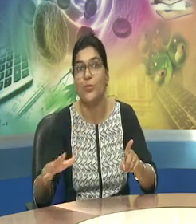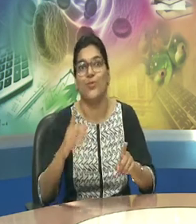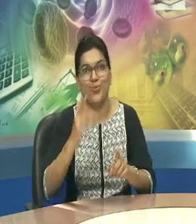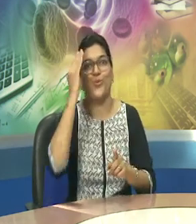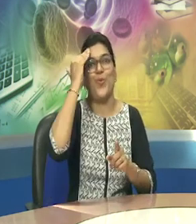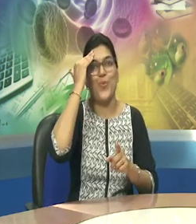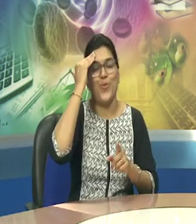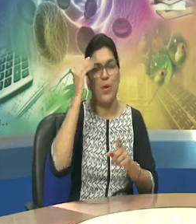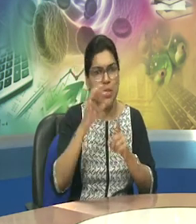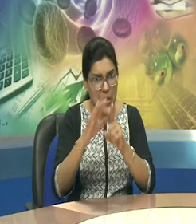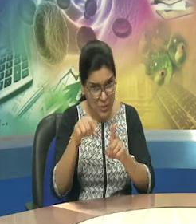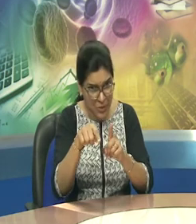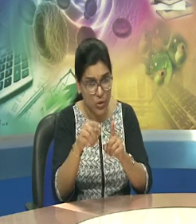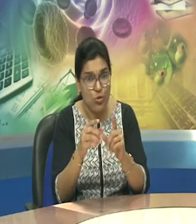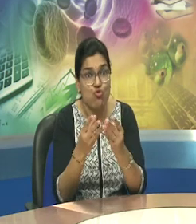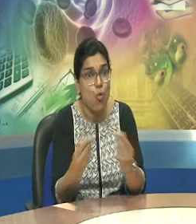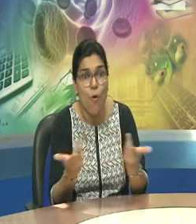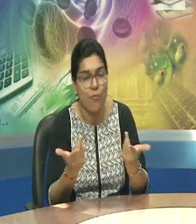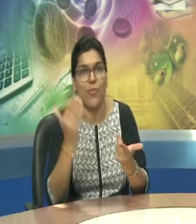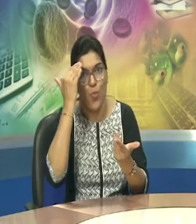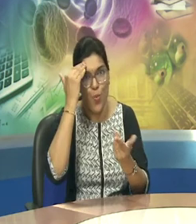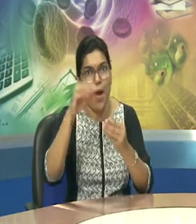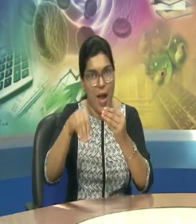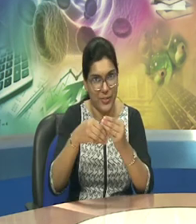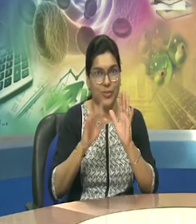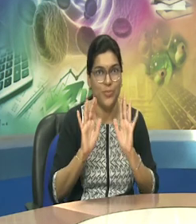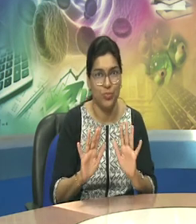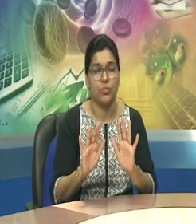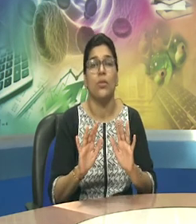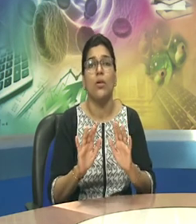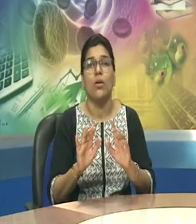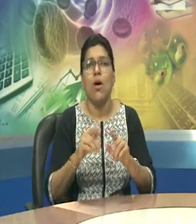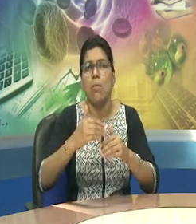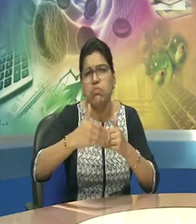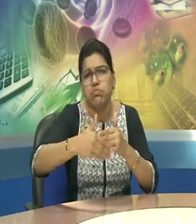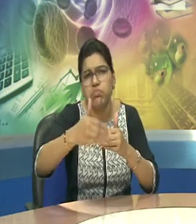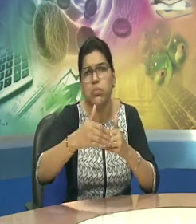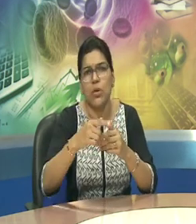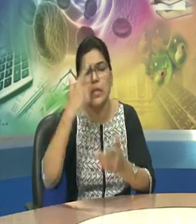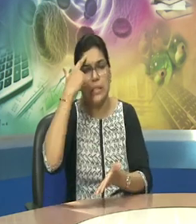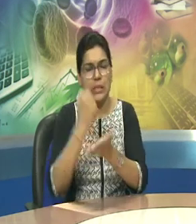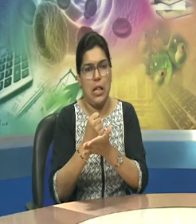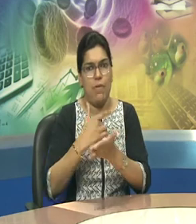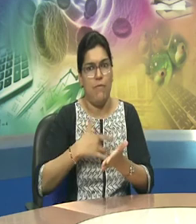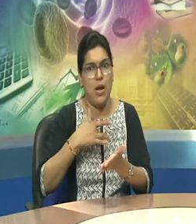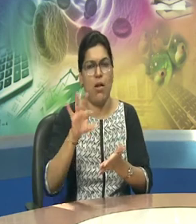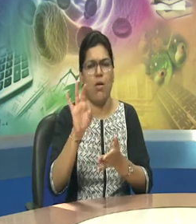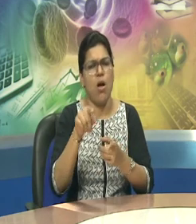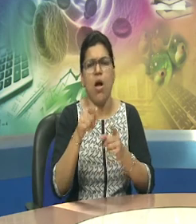involved, the entrepreneur has to decide which line of business